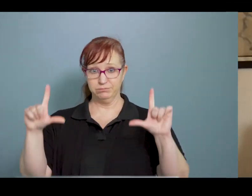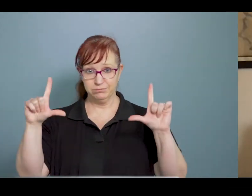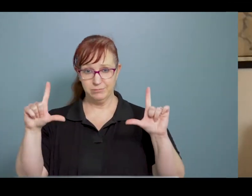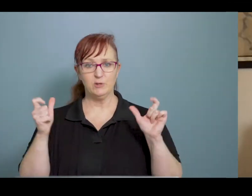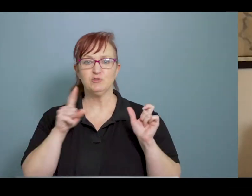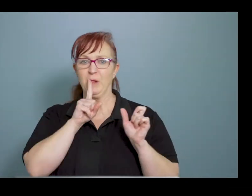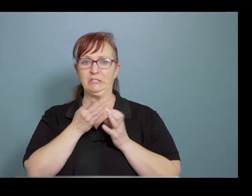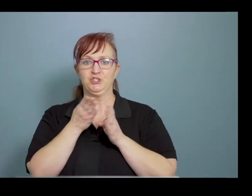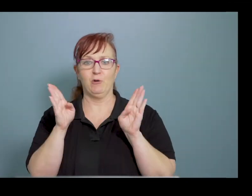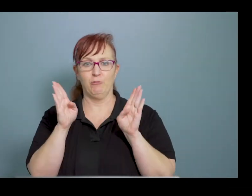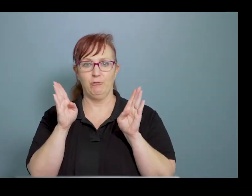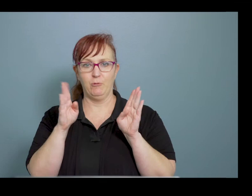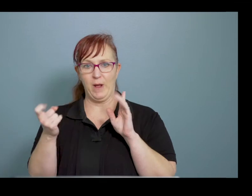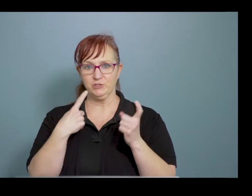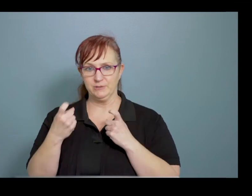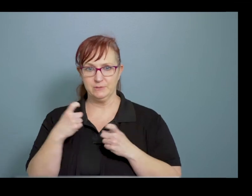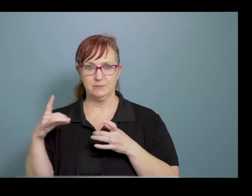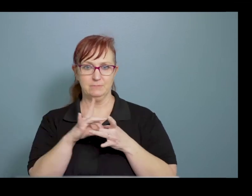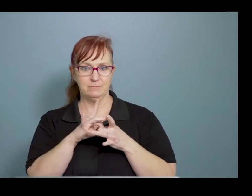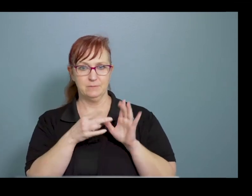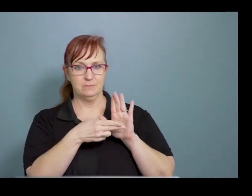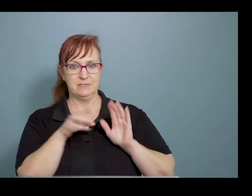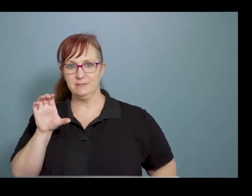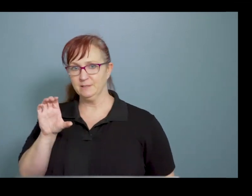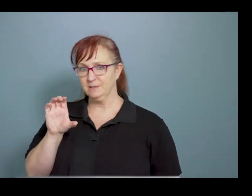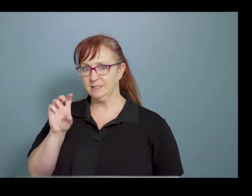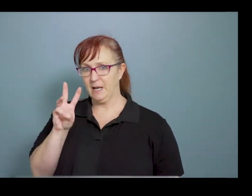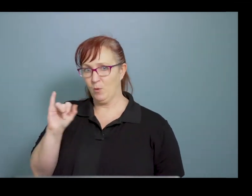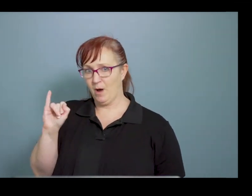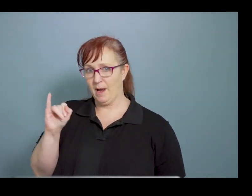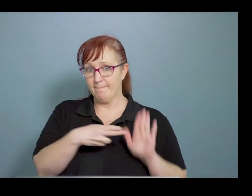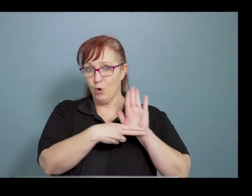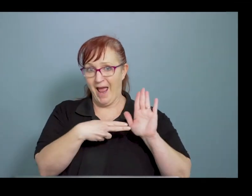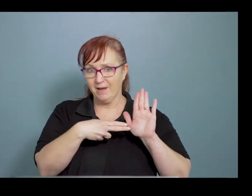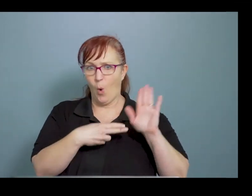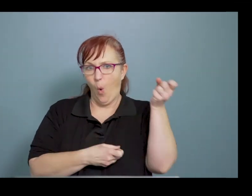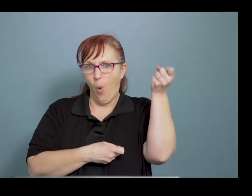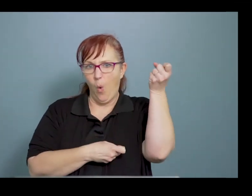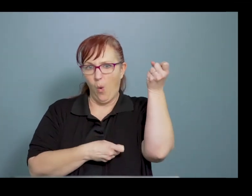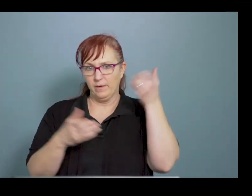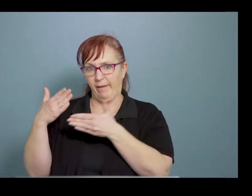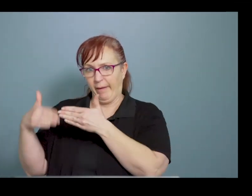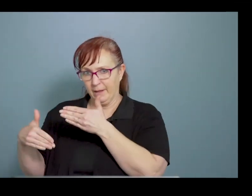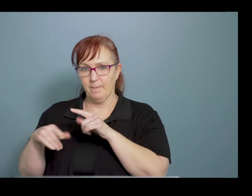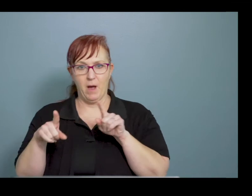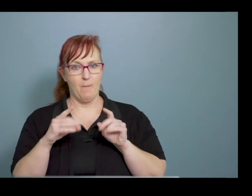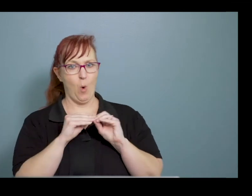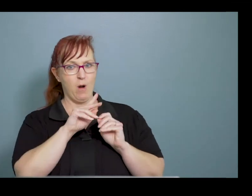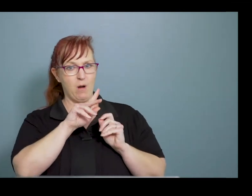know Christy had one about branding. We're going to get to that during the PC Q&A that's coming up.